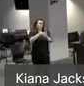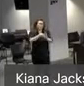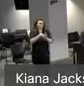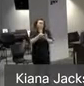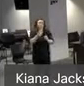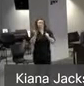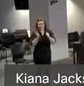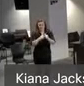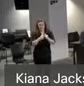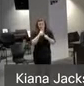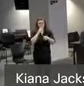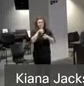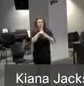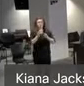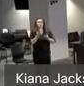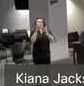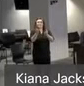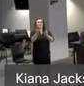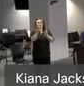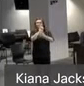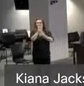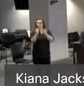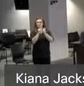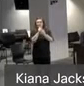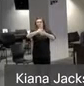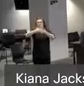resolution containing these rates for your approval.